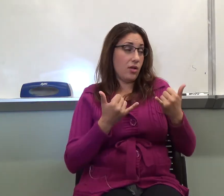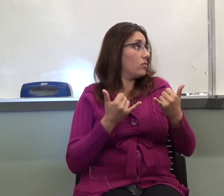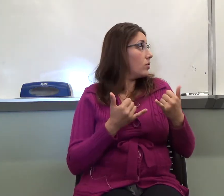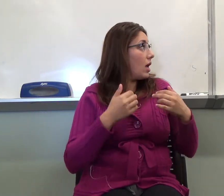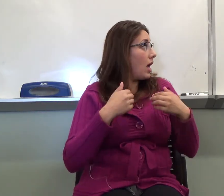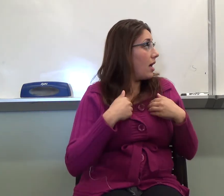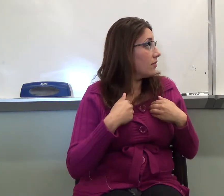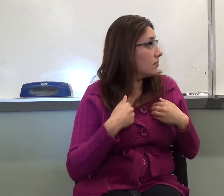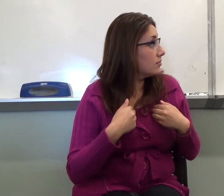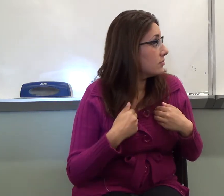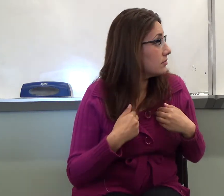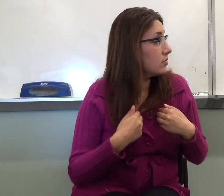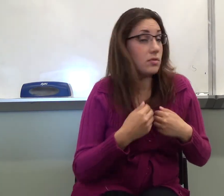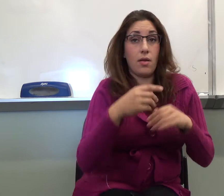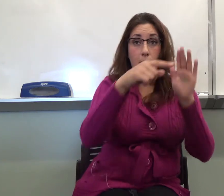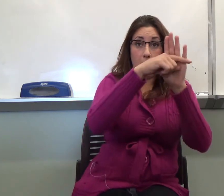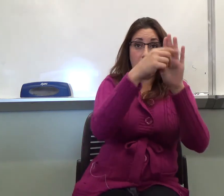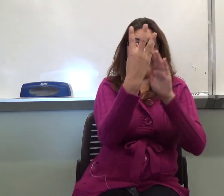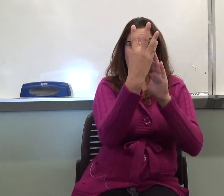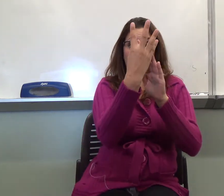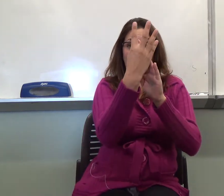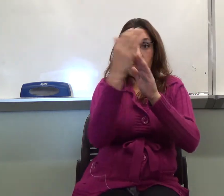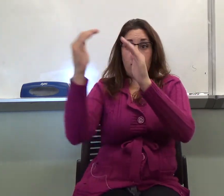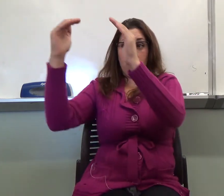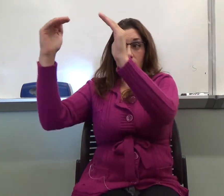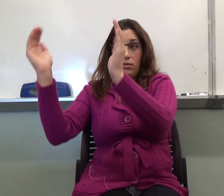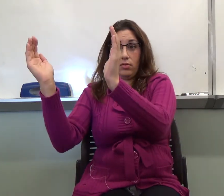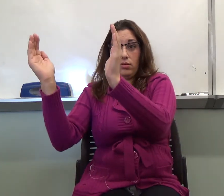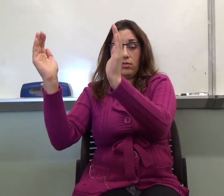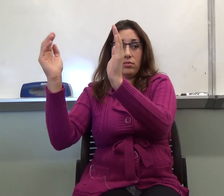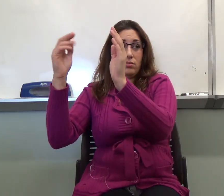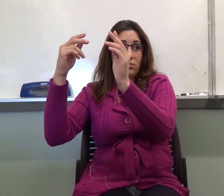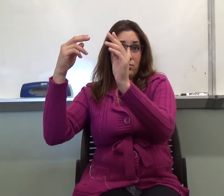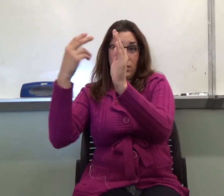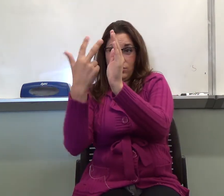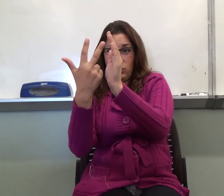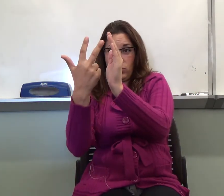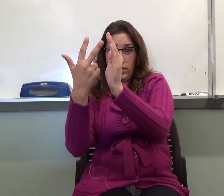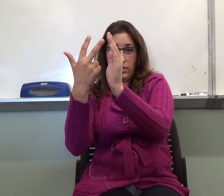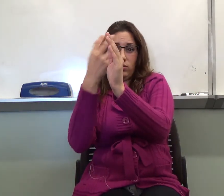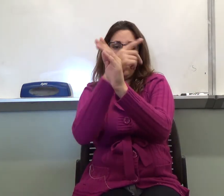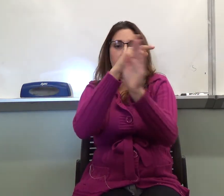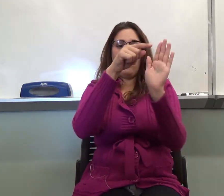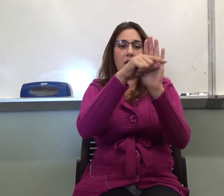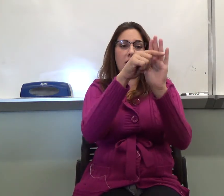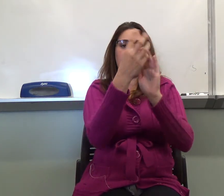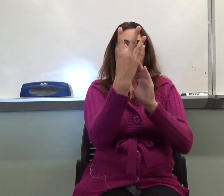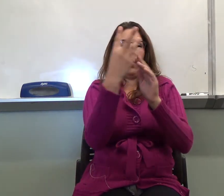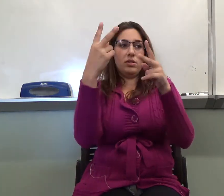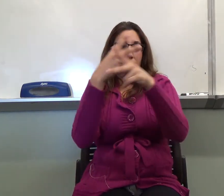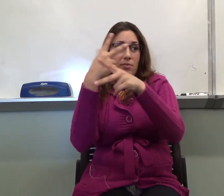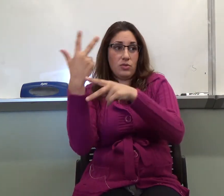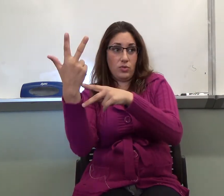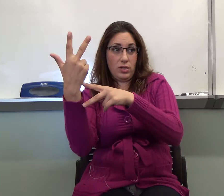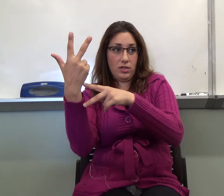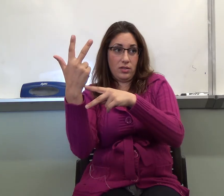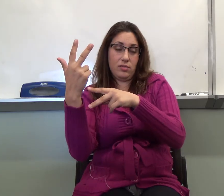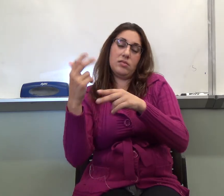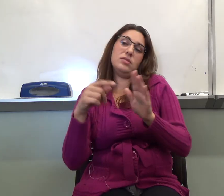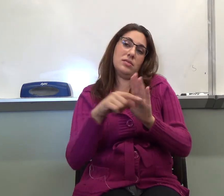in. Well, minus 4 times 3 is minus 12. And then add to that, because you're adding,